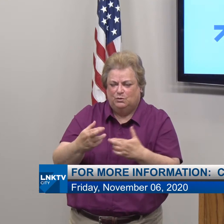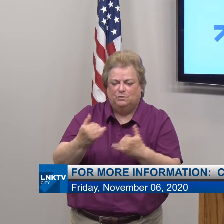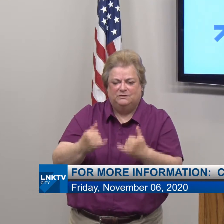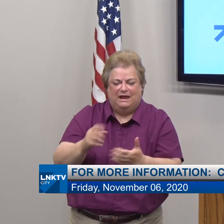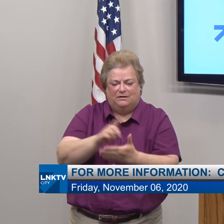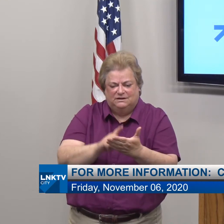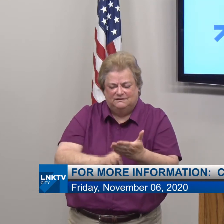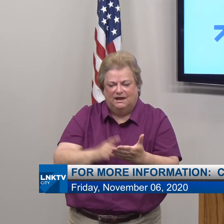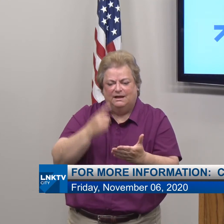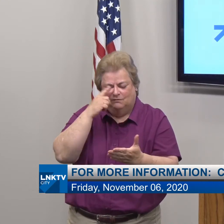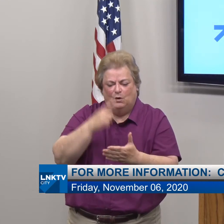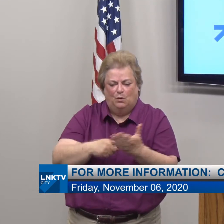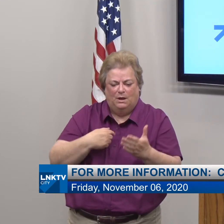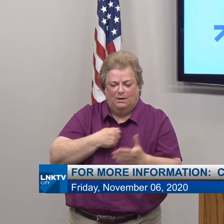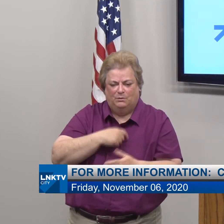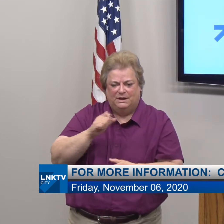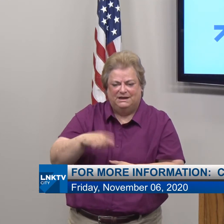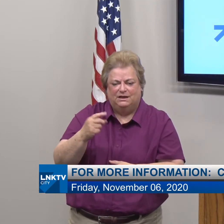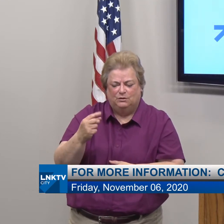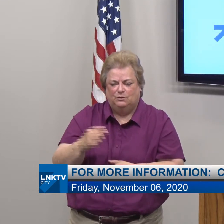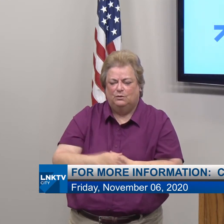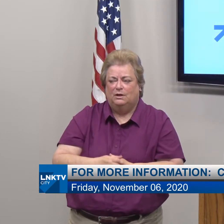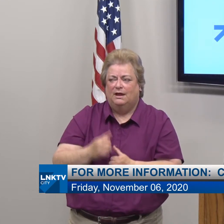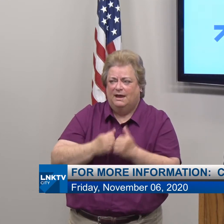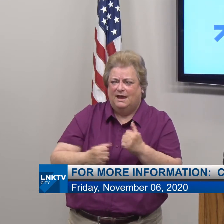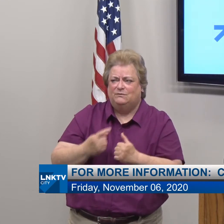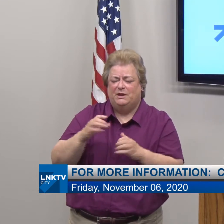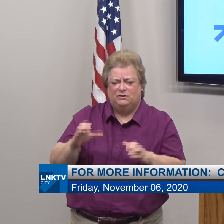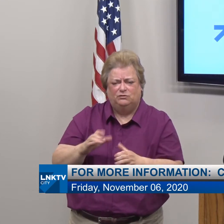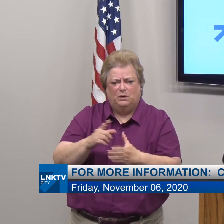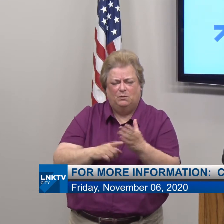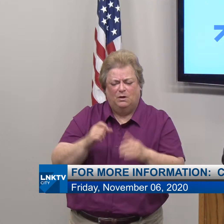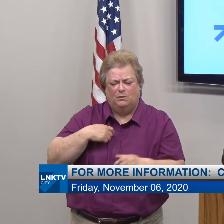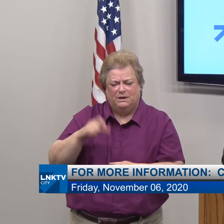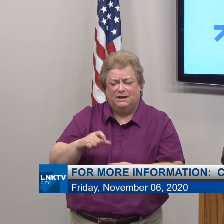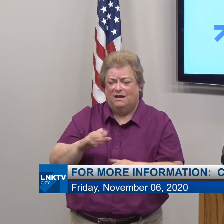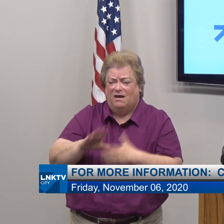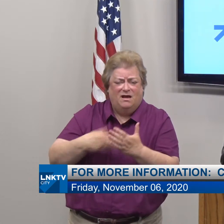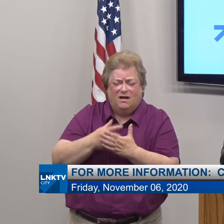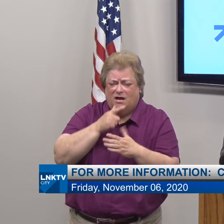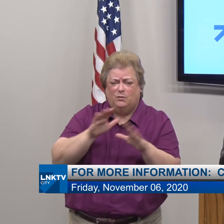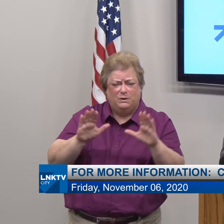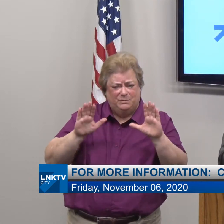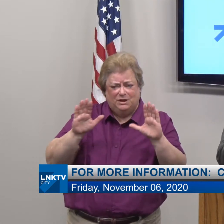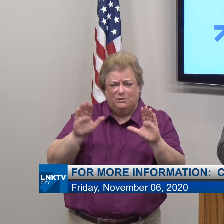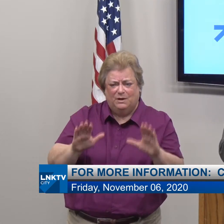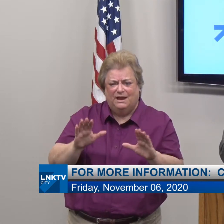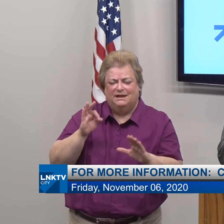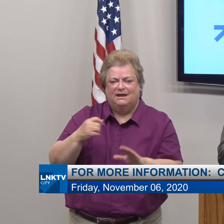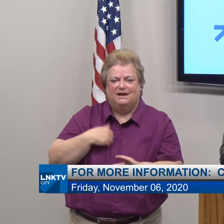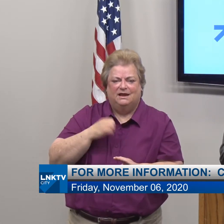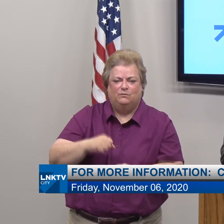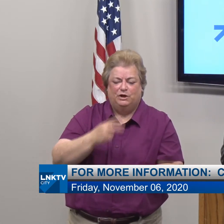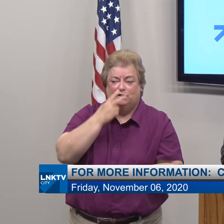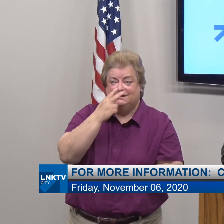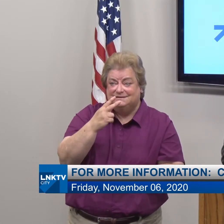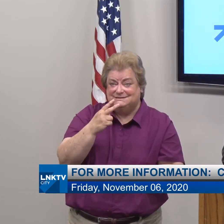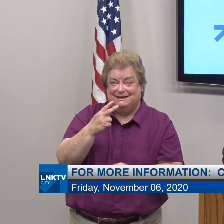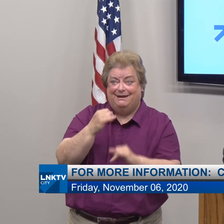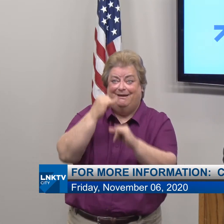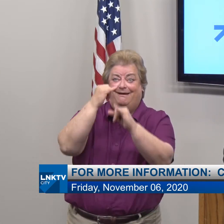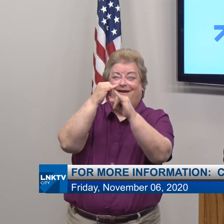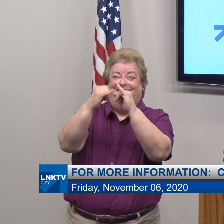for everything that we need to do. Everybody's doing what they need to make this happen. And all of that would be great if we could see a crest in sight, but that's